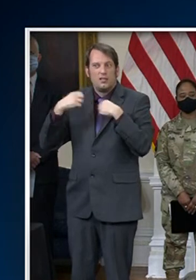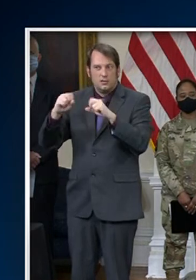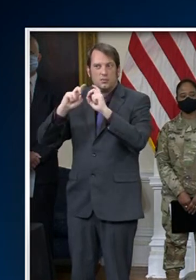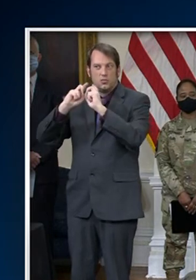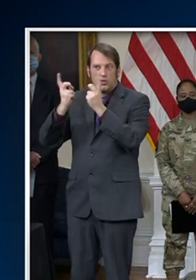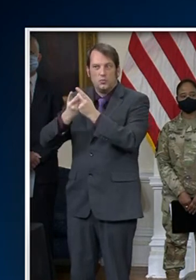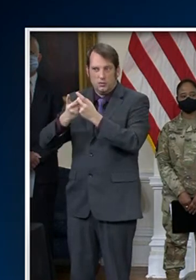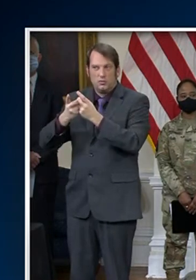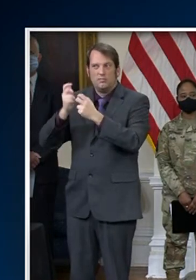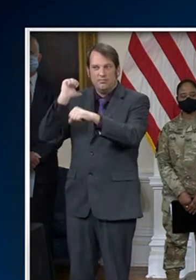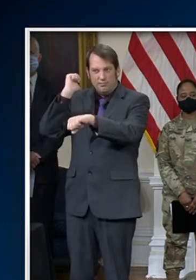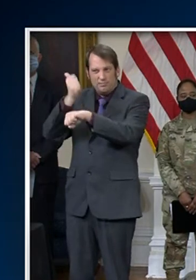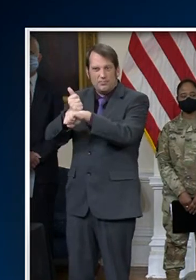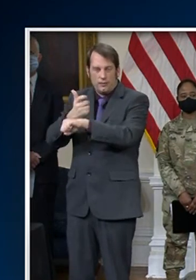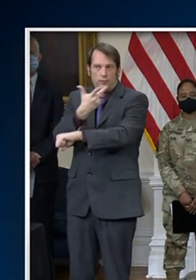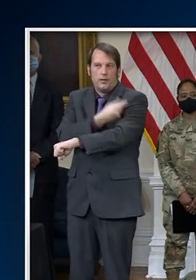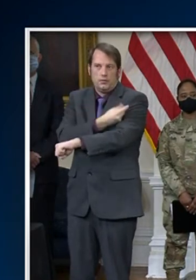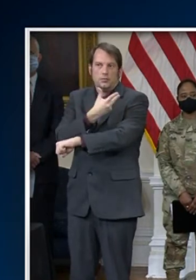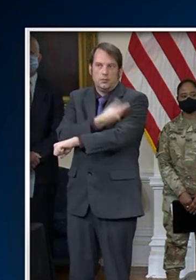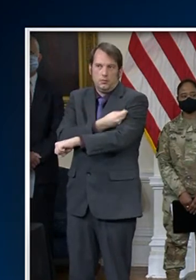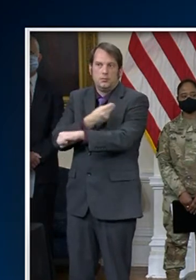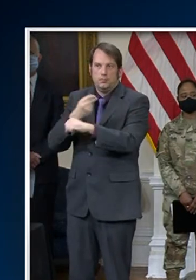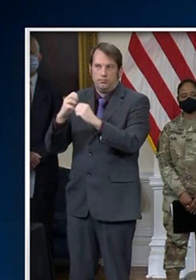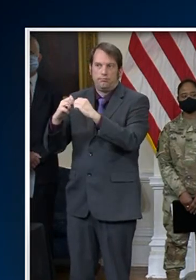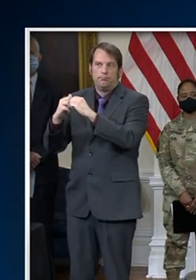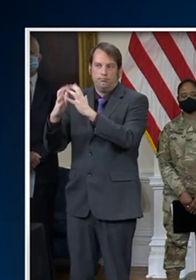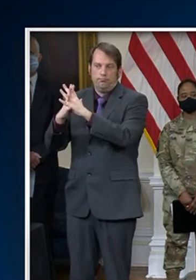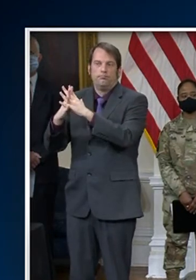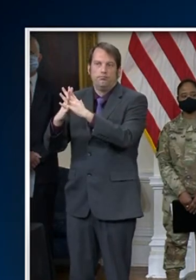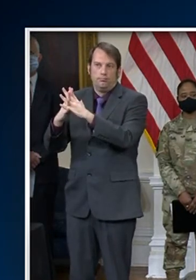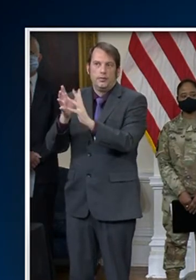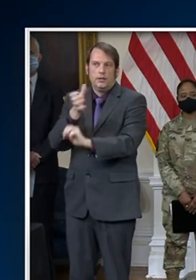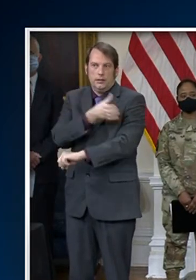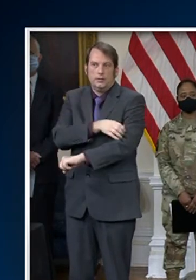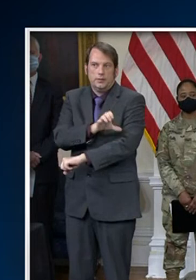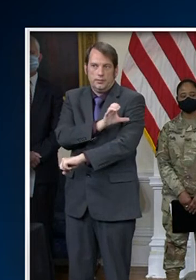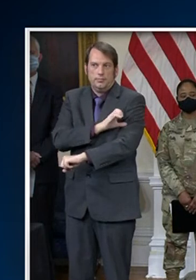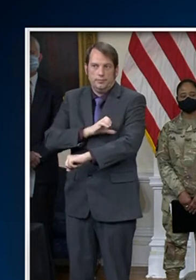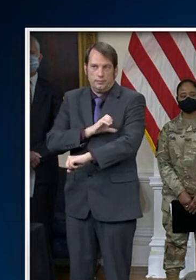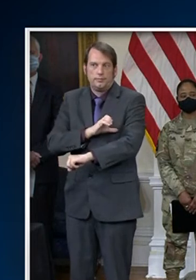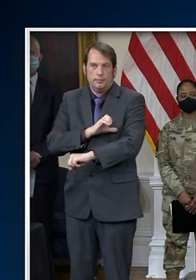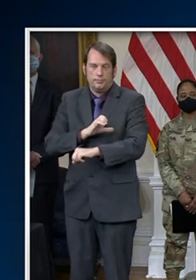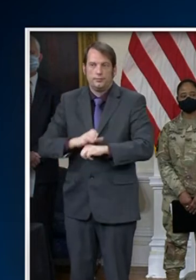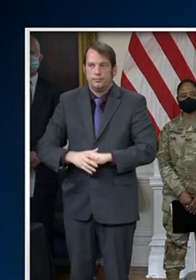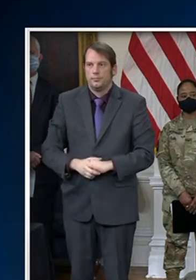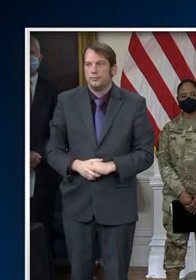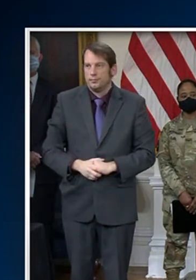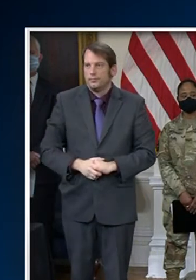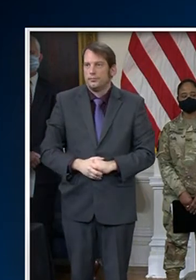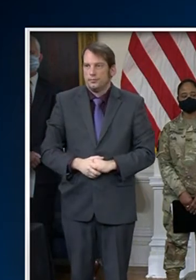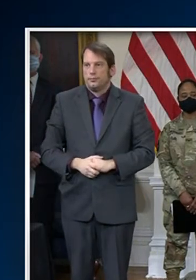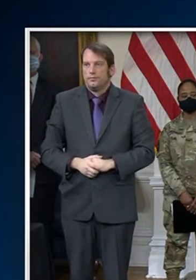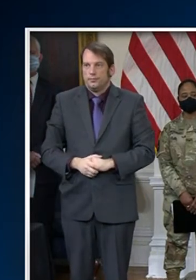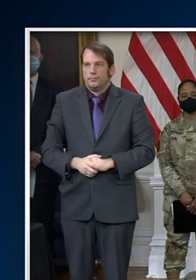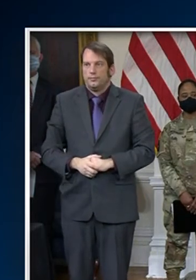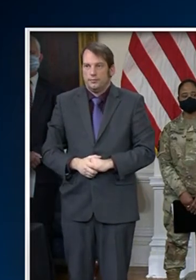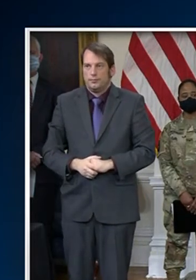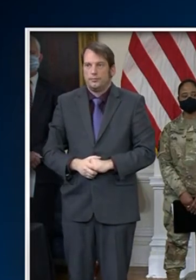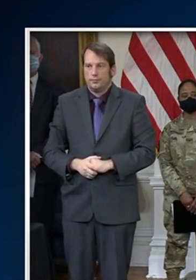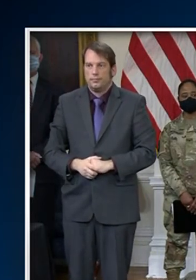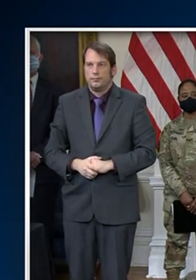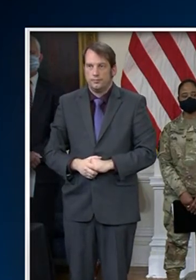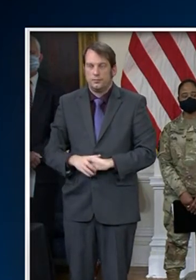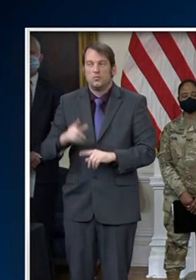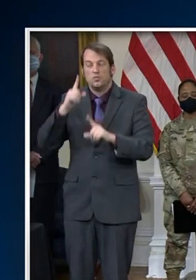mobile vaccinations and pop-up clinics to reach critical populations. Equity will be a